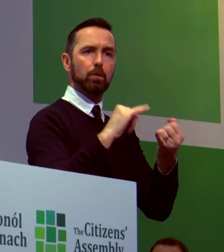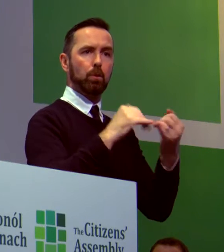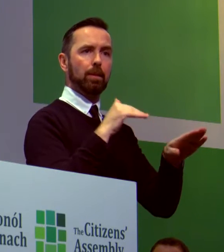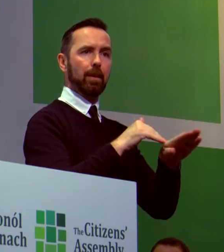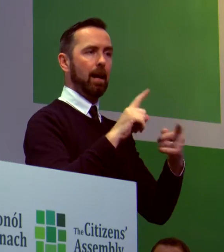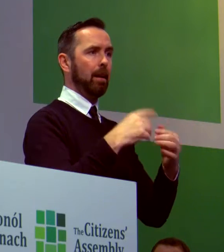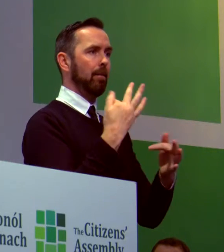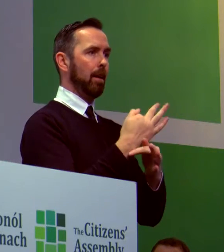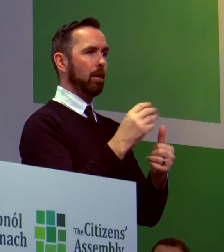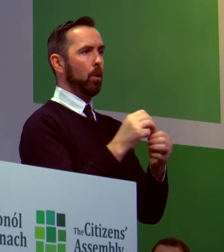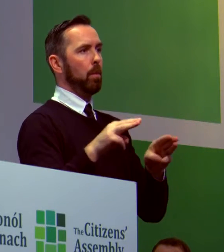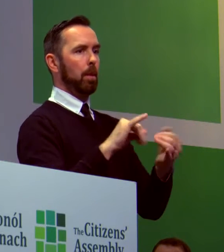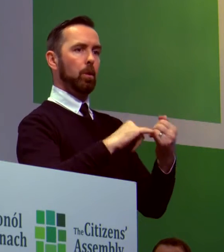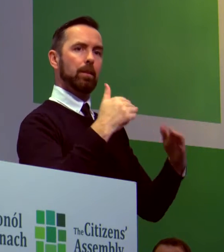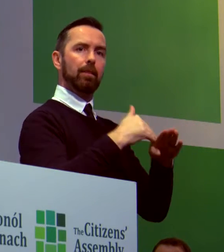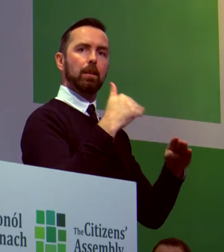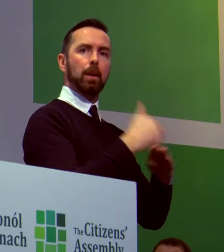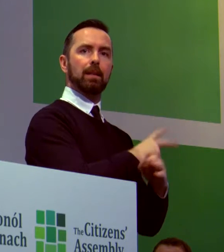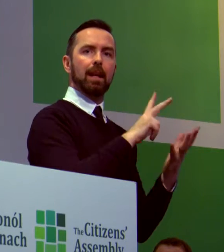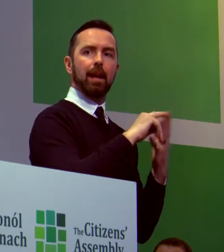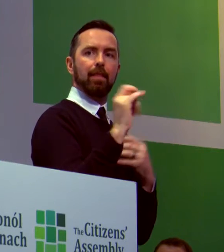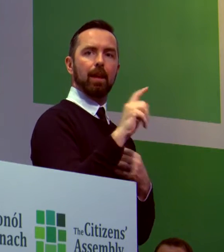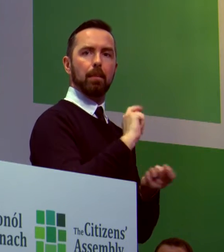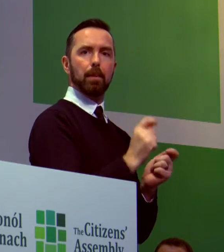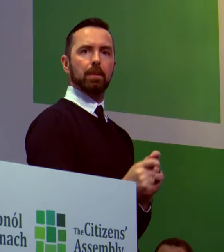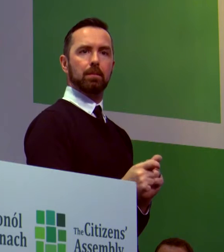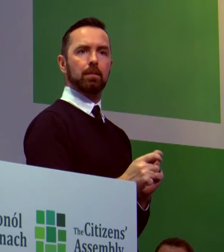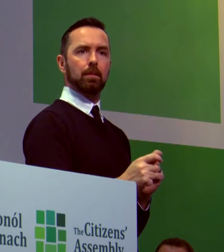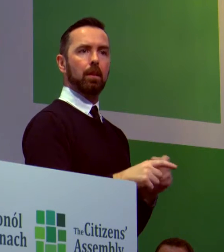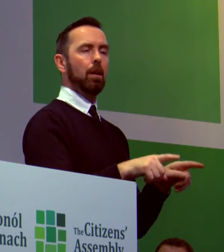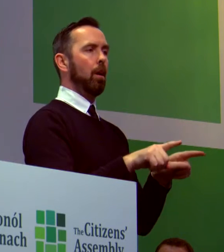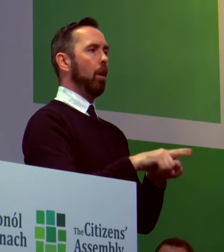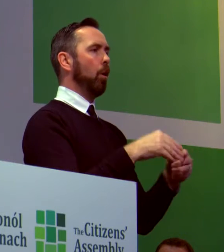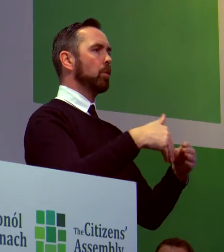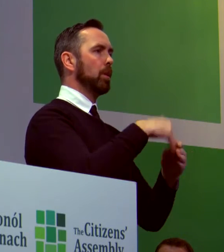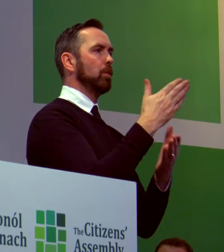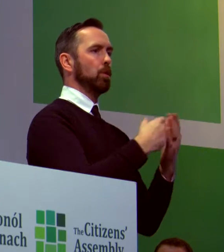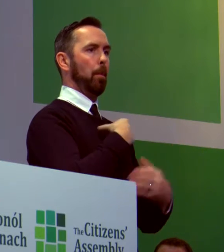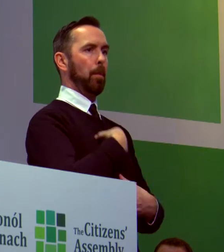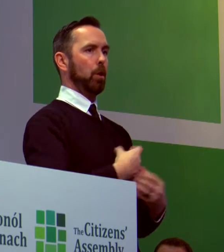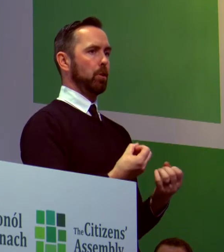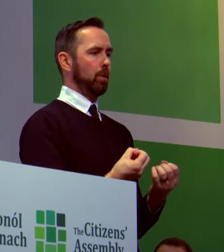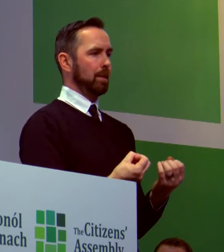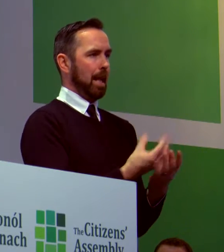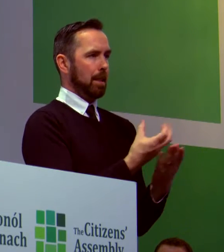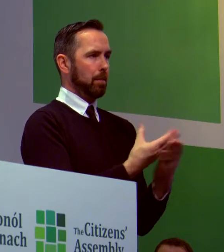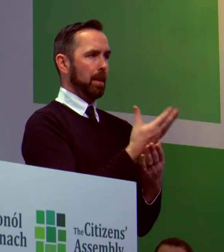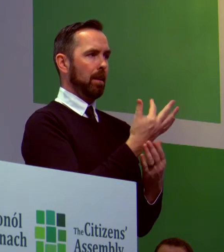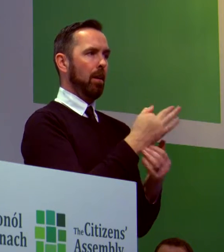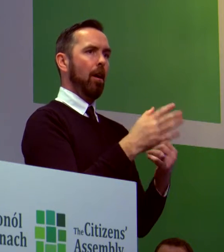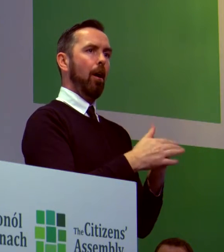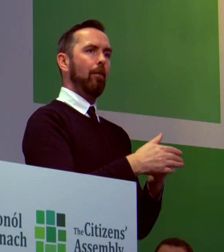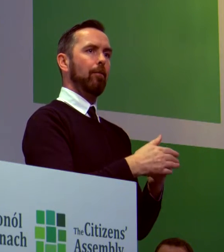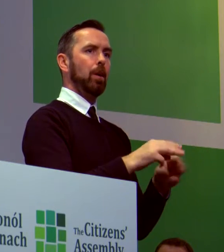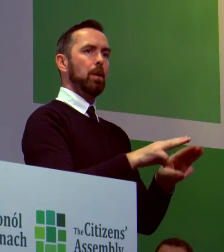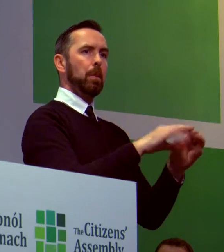friends and others who have been affected by the Eighth Amendment. It also includes some personal testimony from members of the medical profession who wish to share